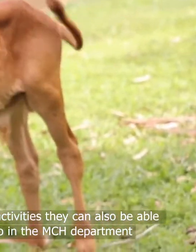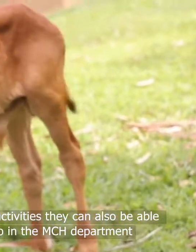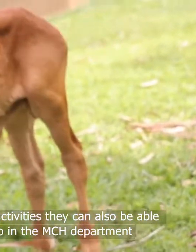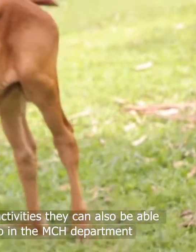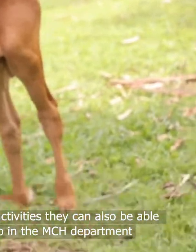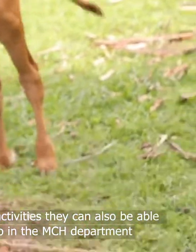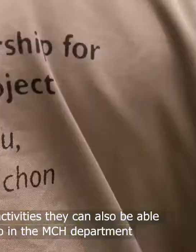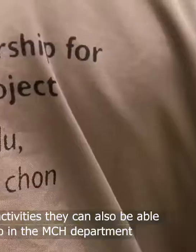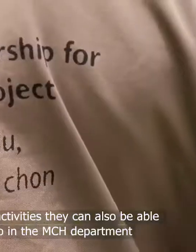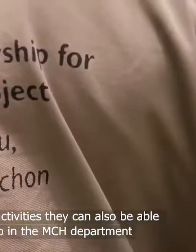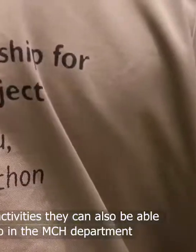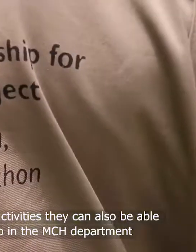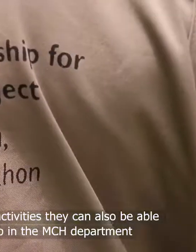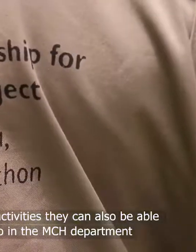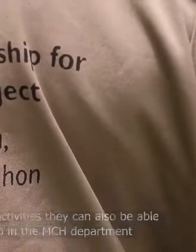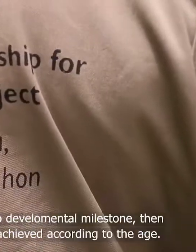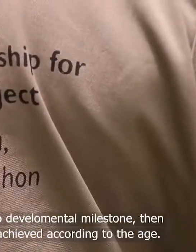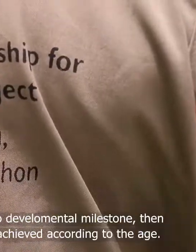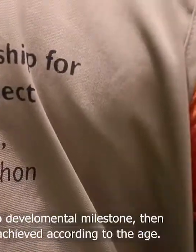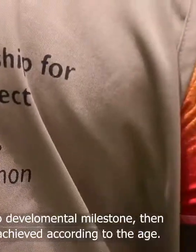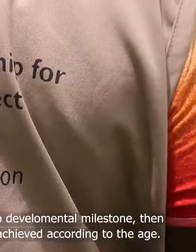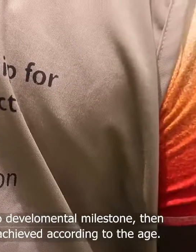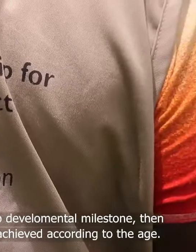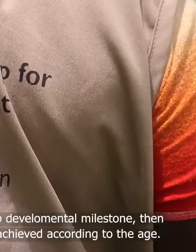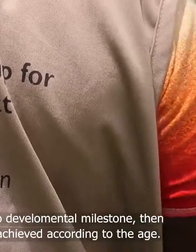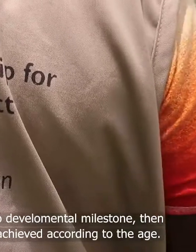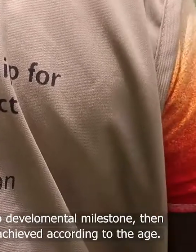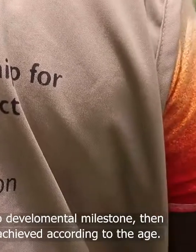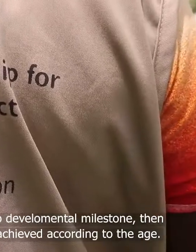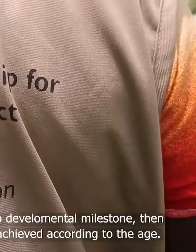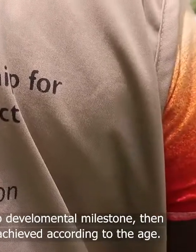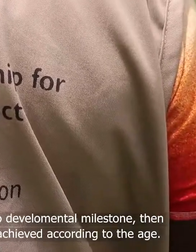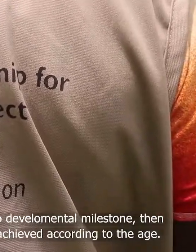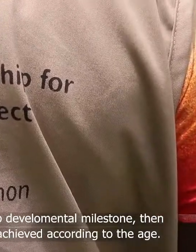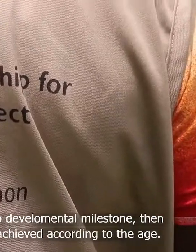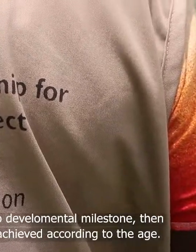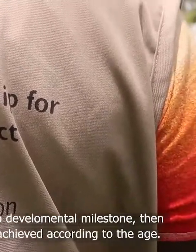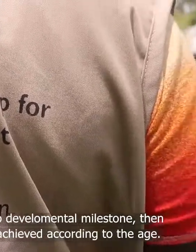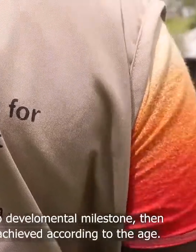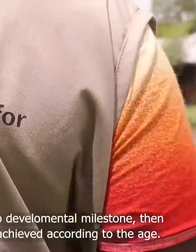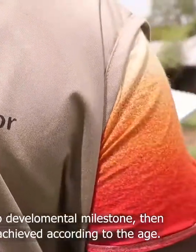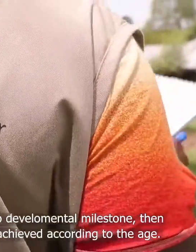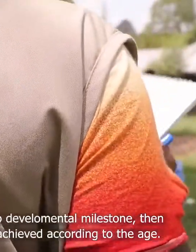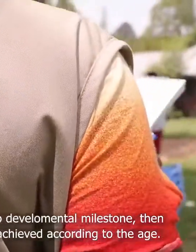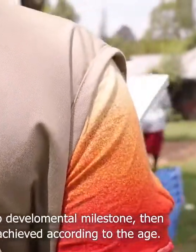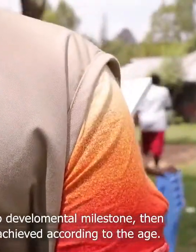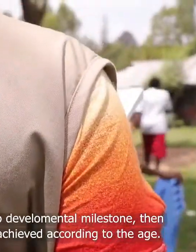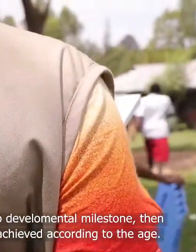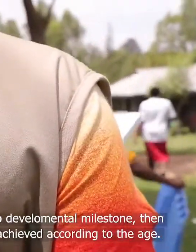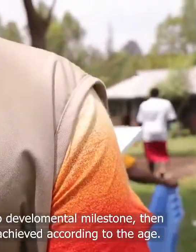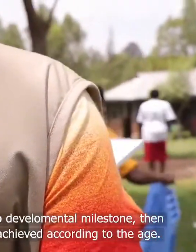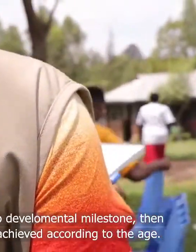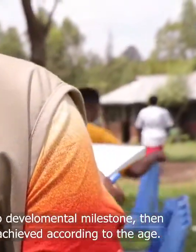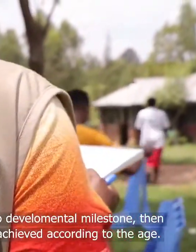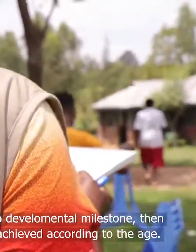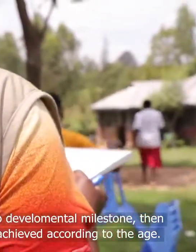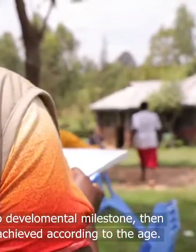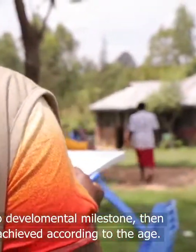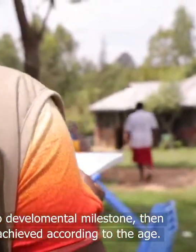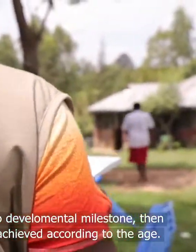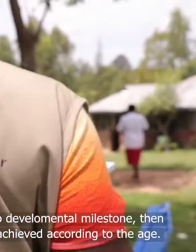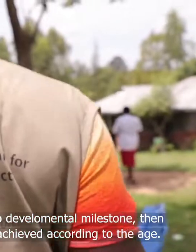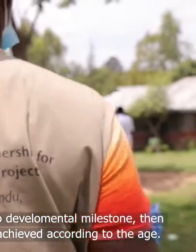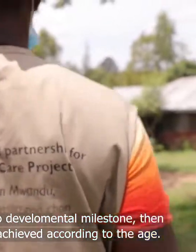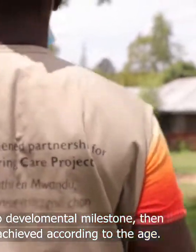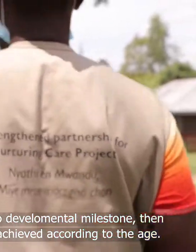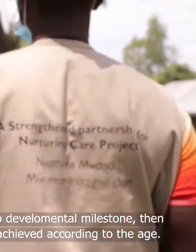the hospital, also in CH department, whereby we examine the child according to developmental milestone. Then we